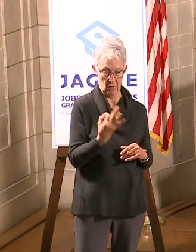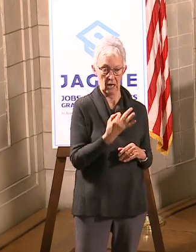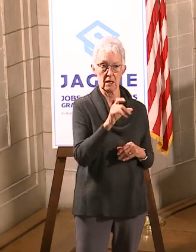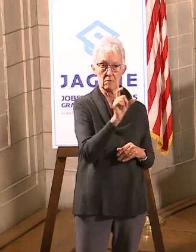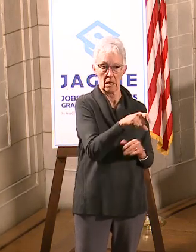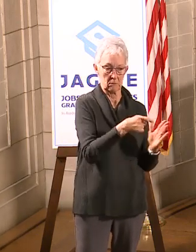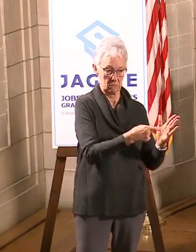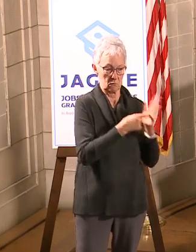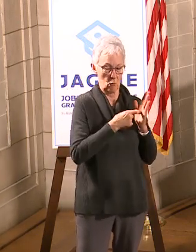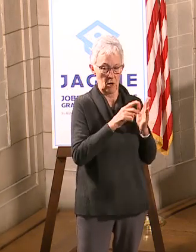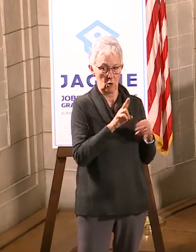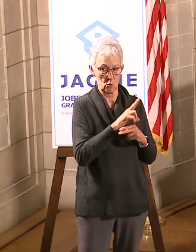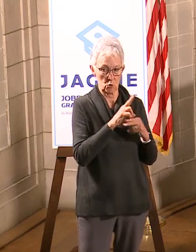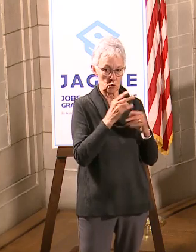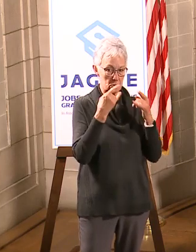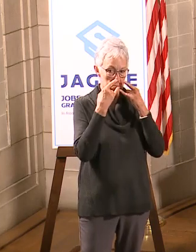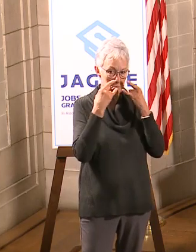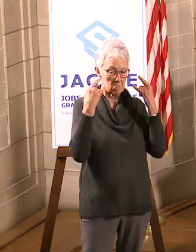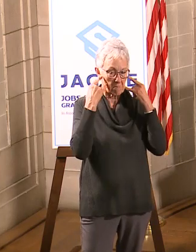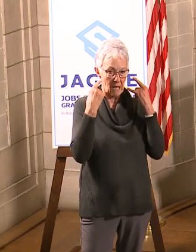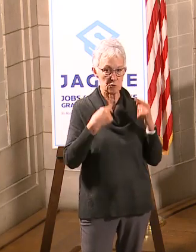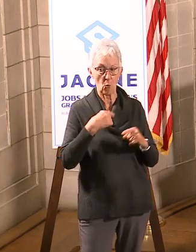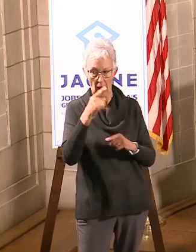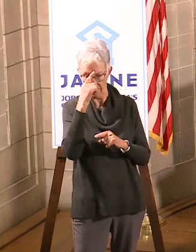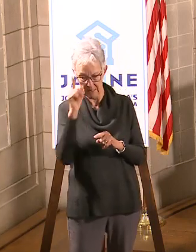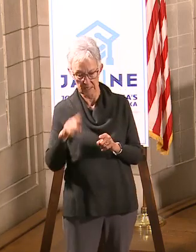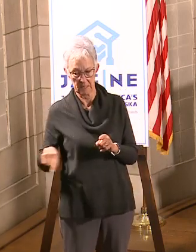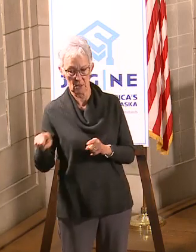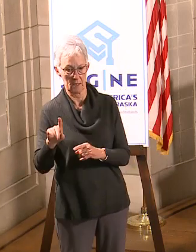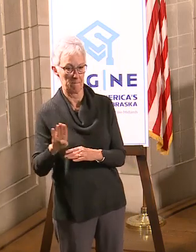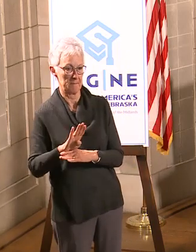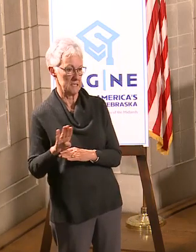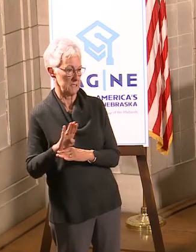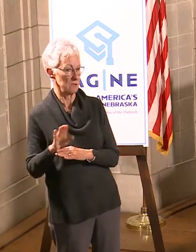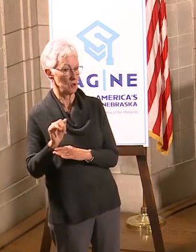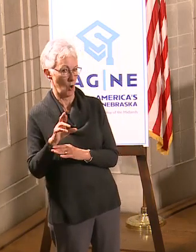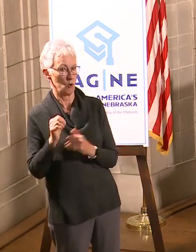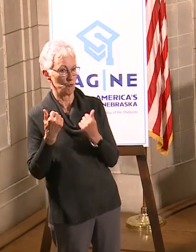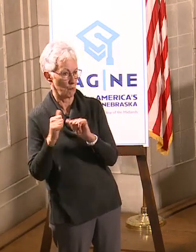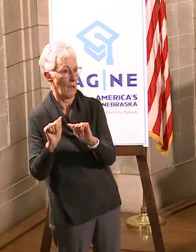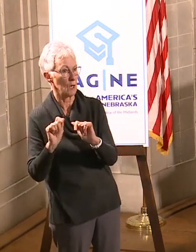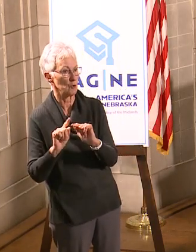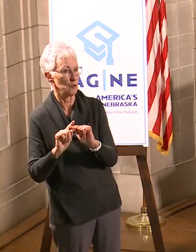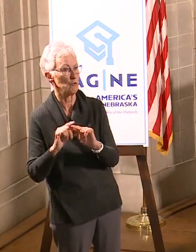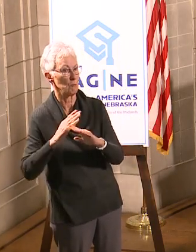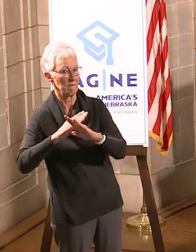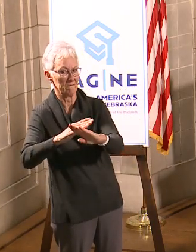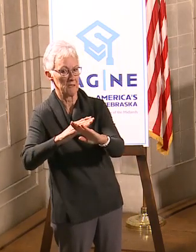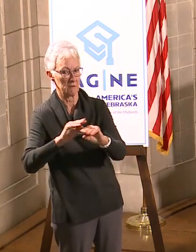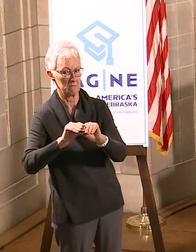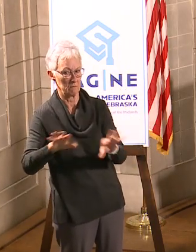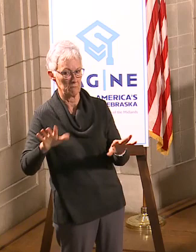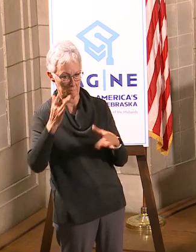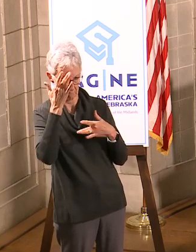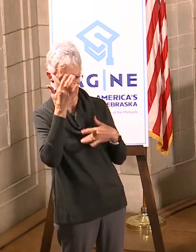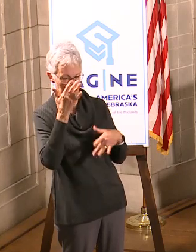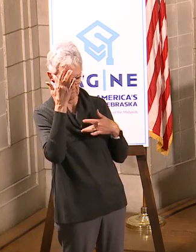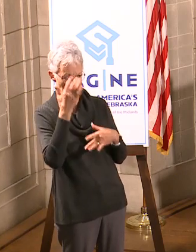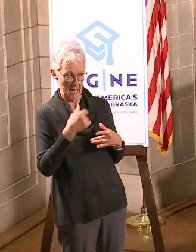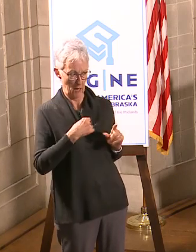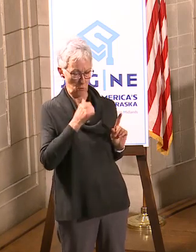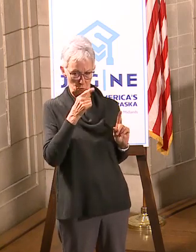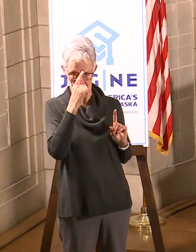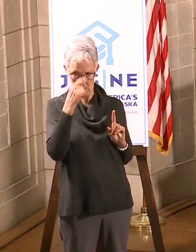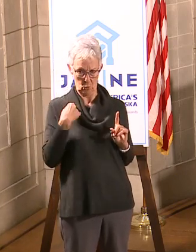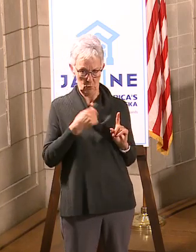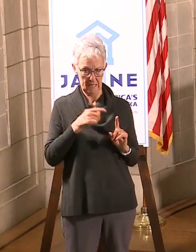right steps to be able to slow the spread of the virus. It hasn't been brought to my attention that that is a need, that we need to have that conversation with retailers, because I think they've